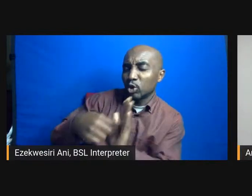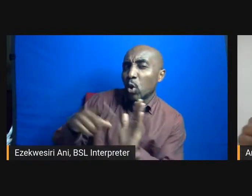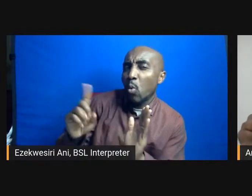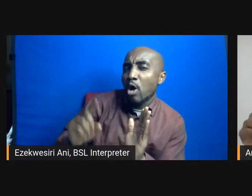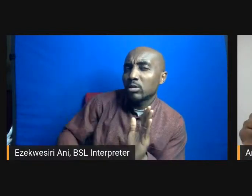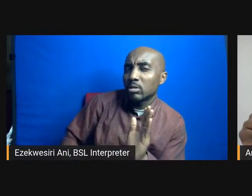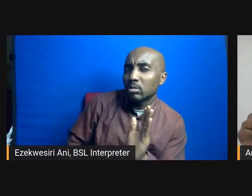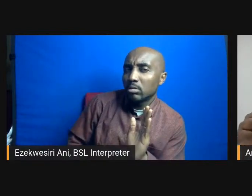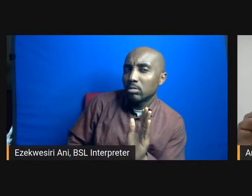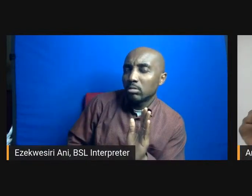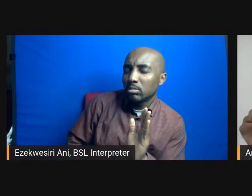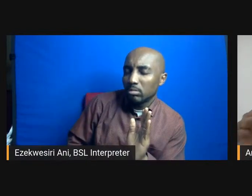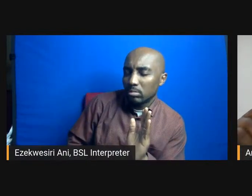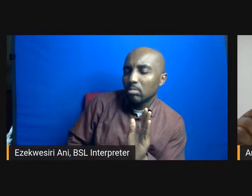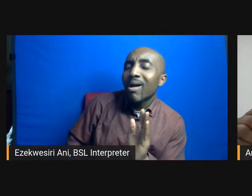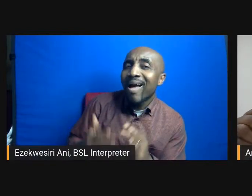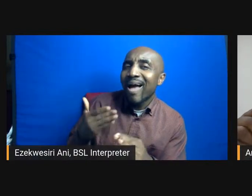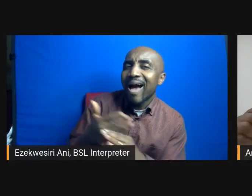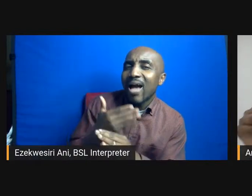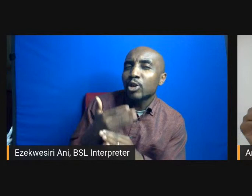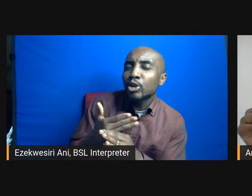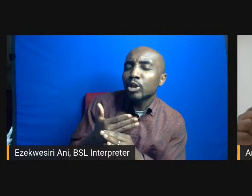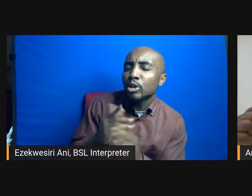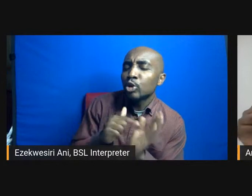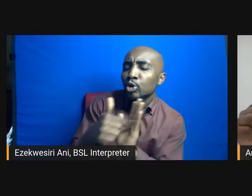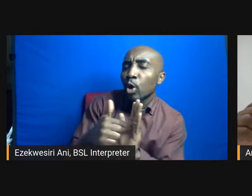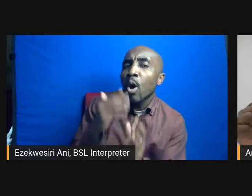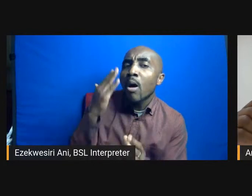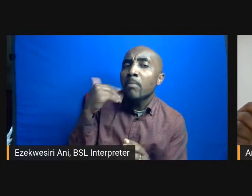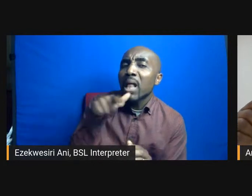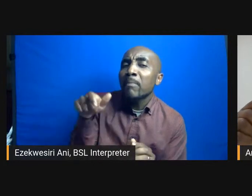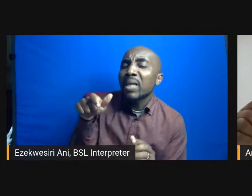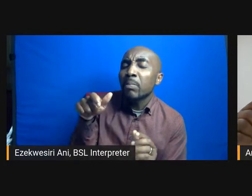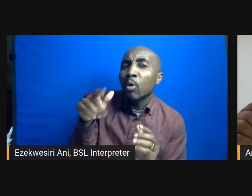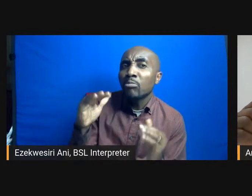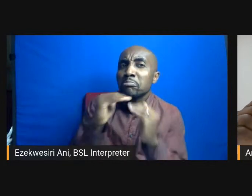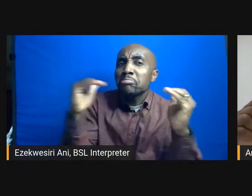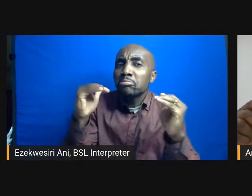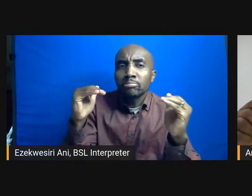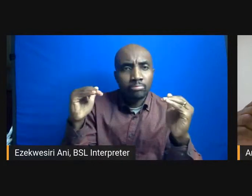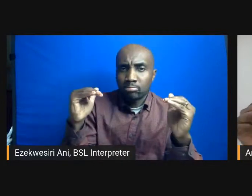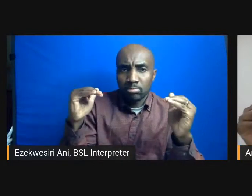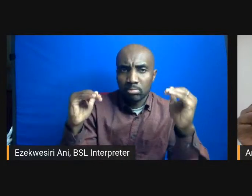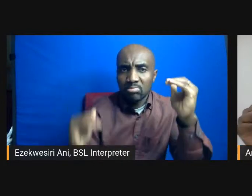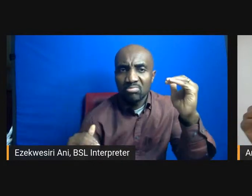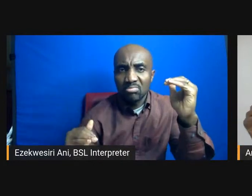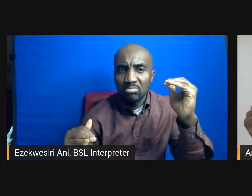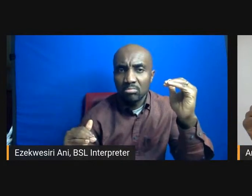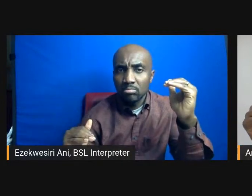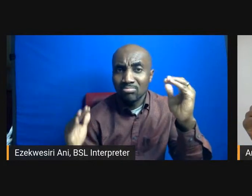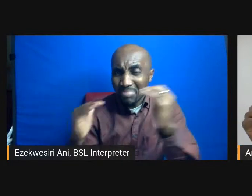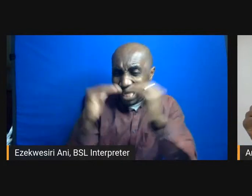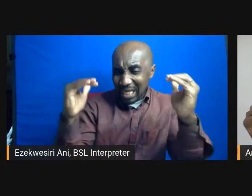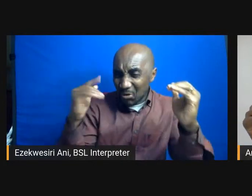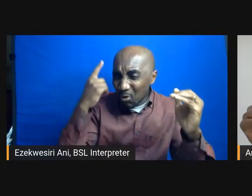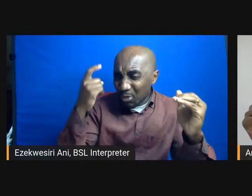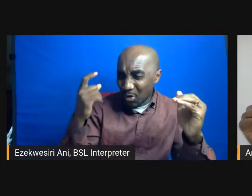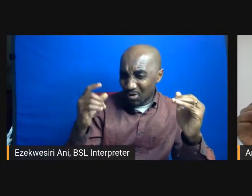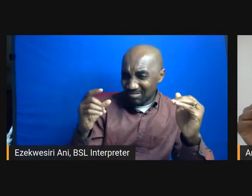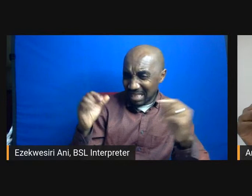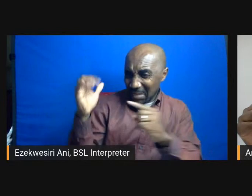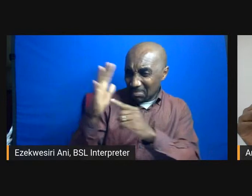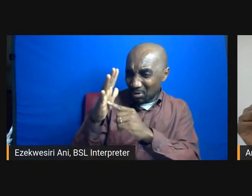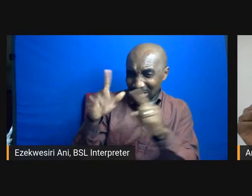through actions that Black people are an inferior group of people and deserving of equal consideration as their